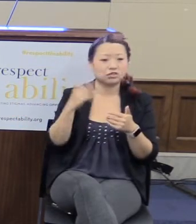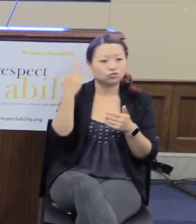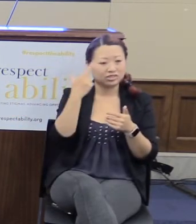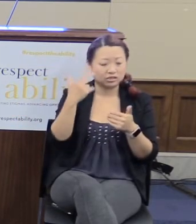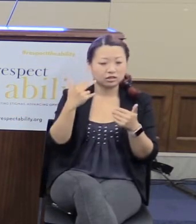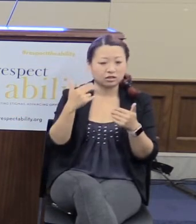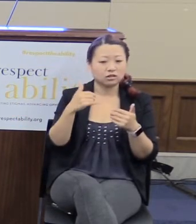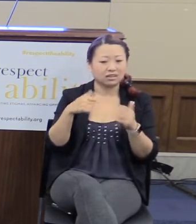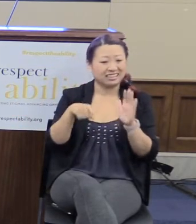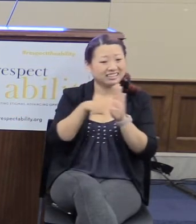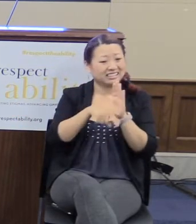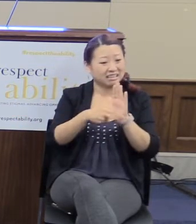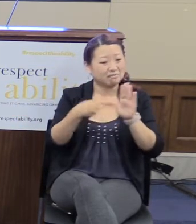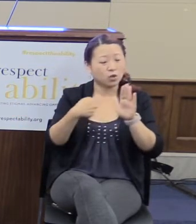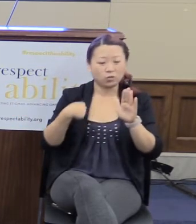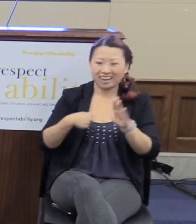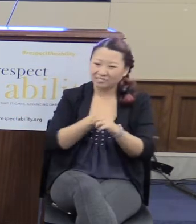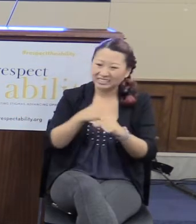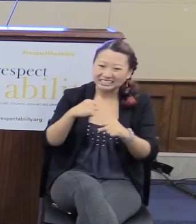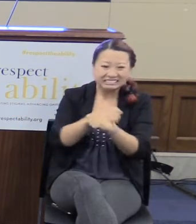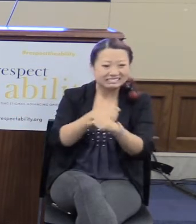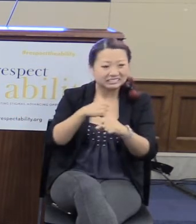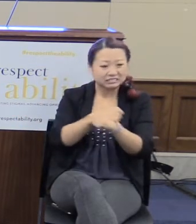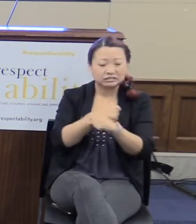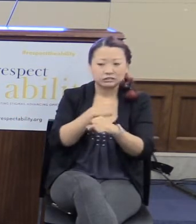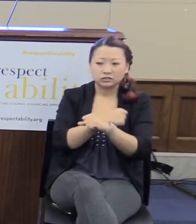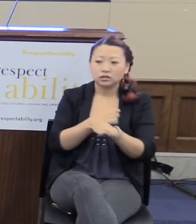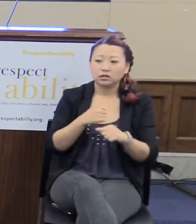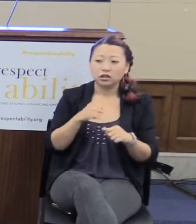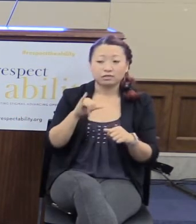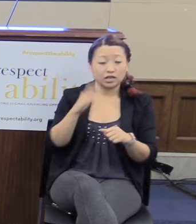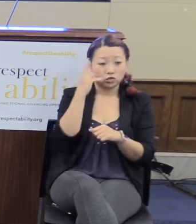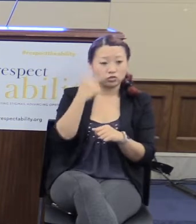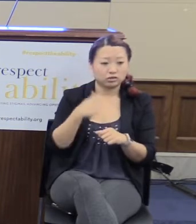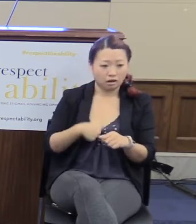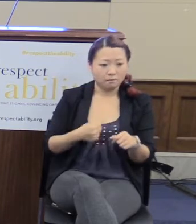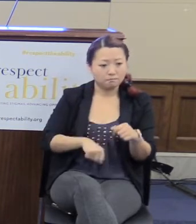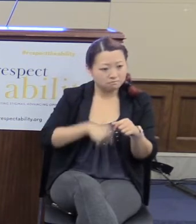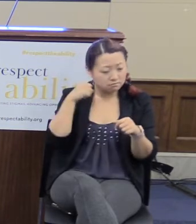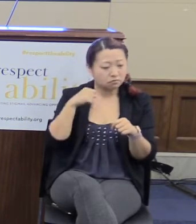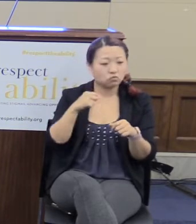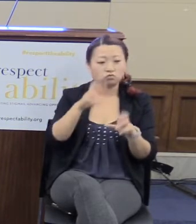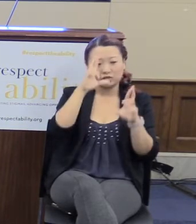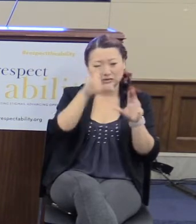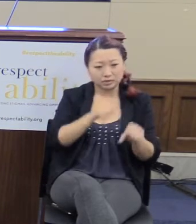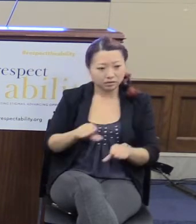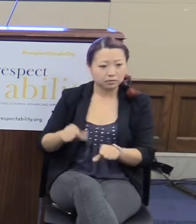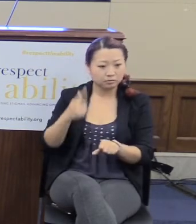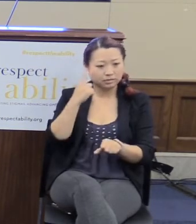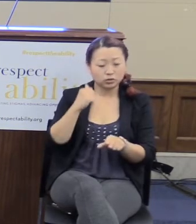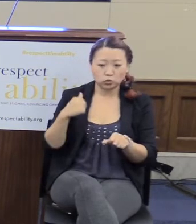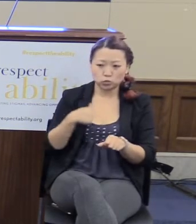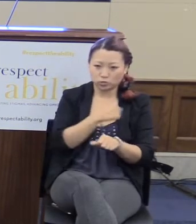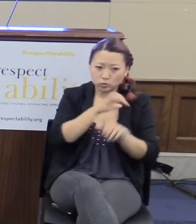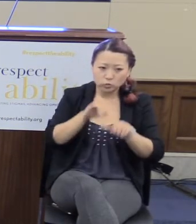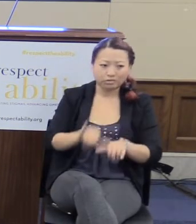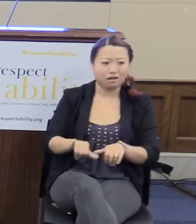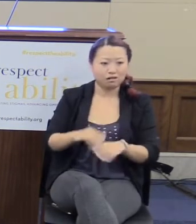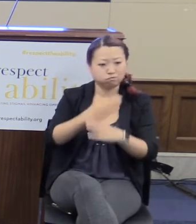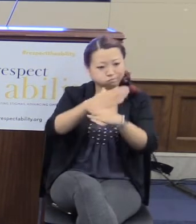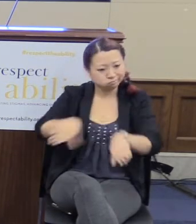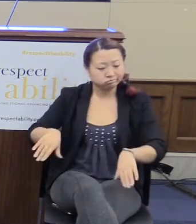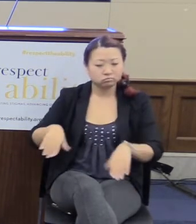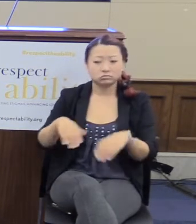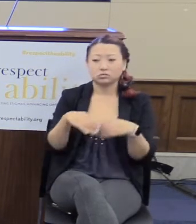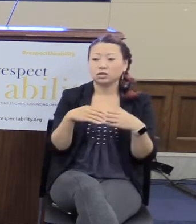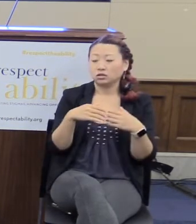fight them. And that's why I'm so proud of Respectability, because that's what we do. And of course,